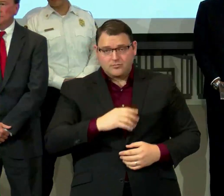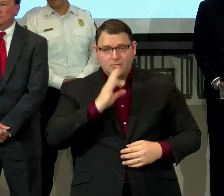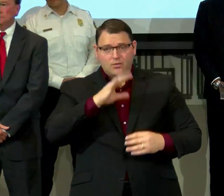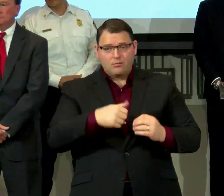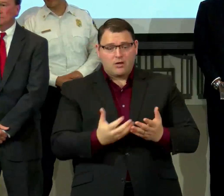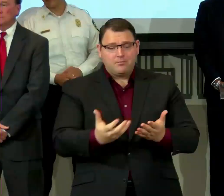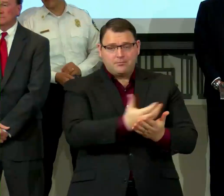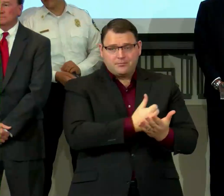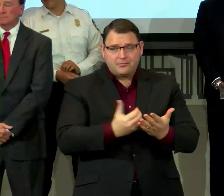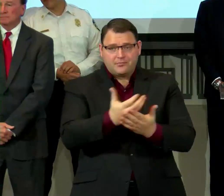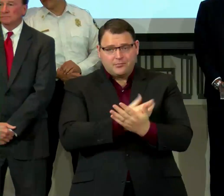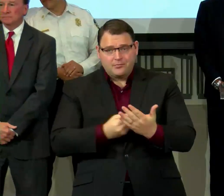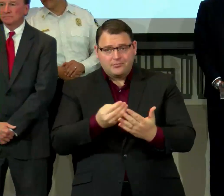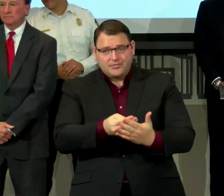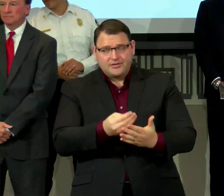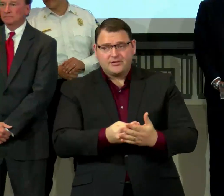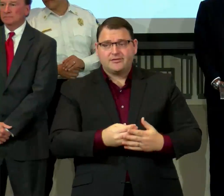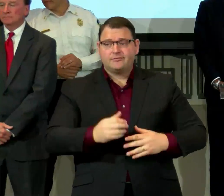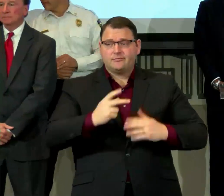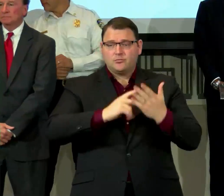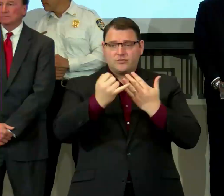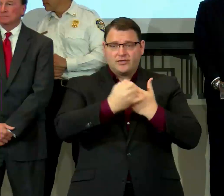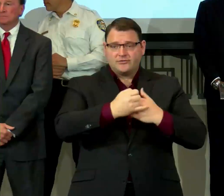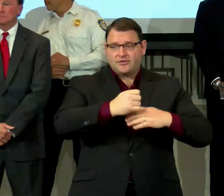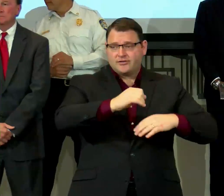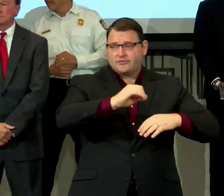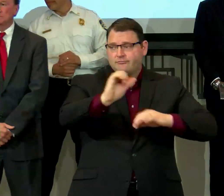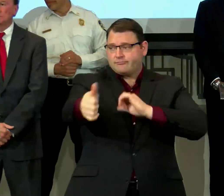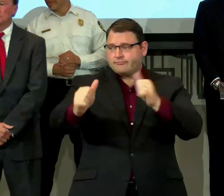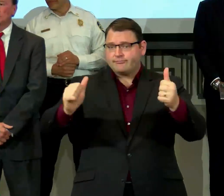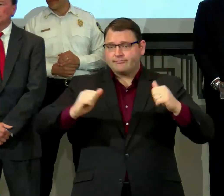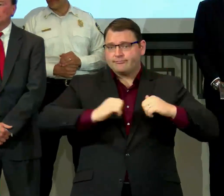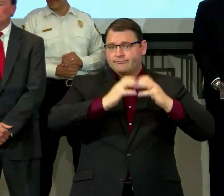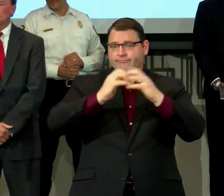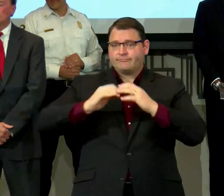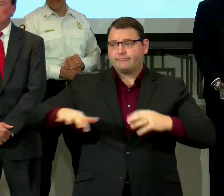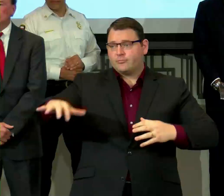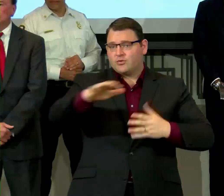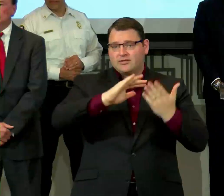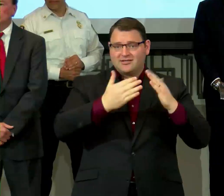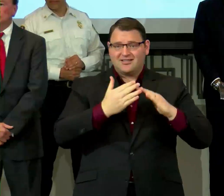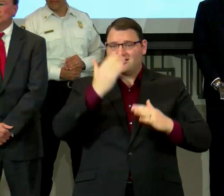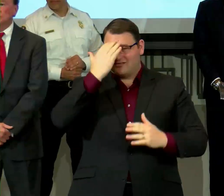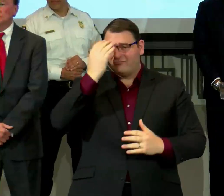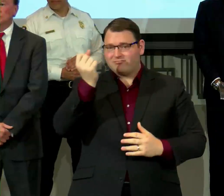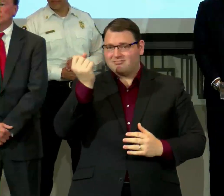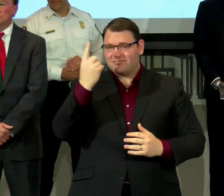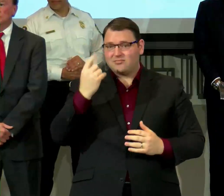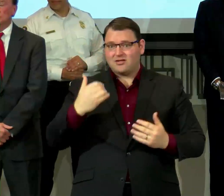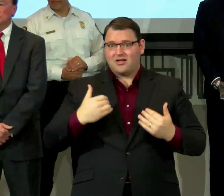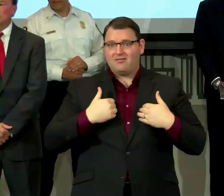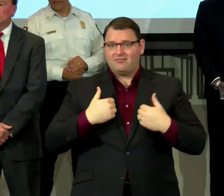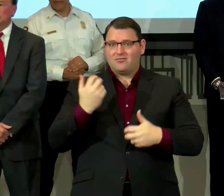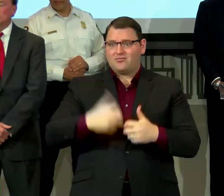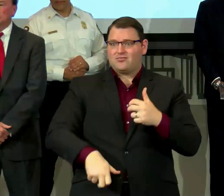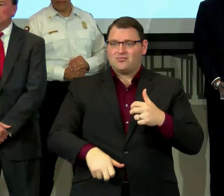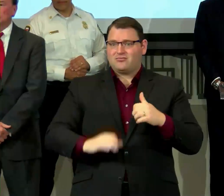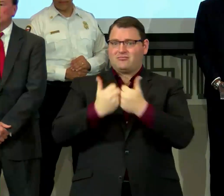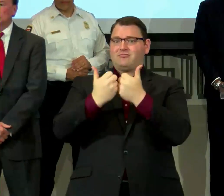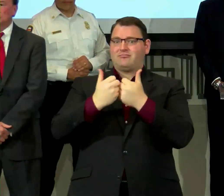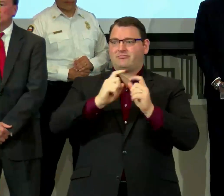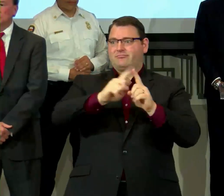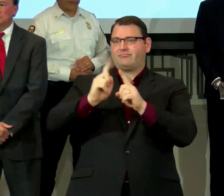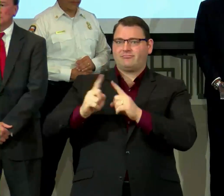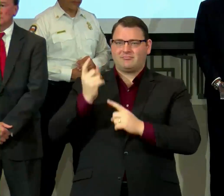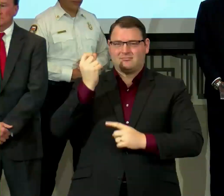projects that are going on around the city, we understand there's a challenge there, there's no doubt. Can you speak to the issues